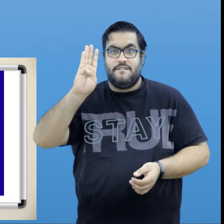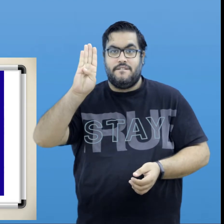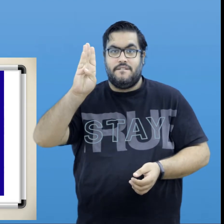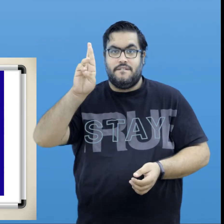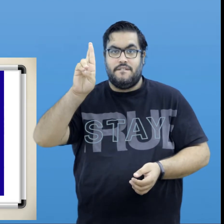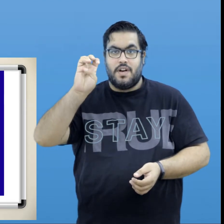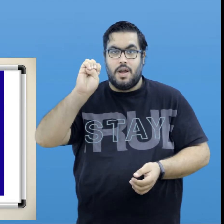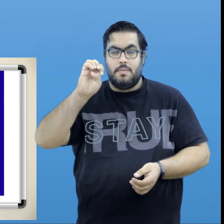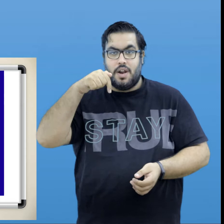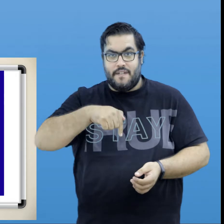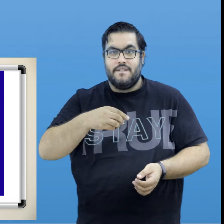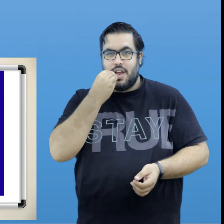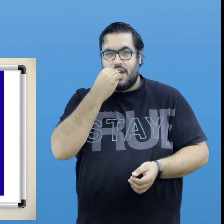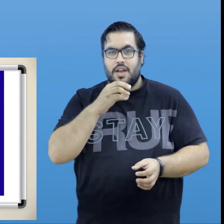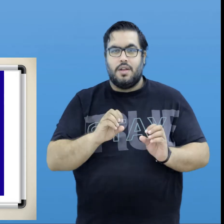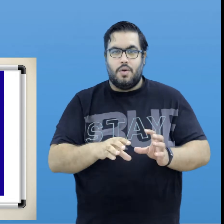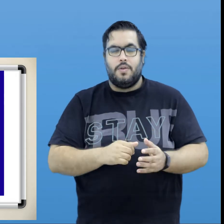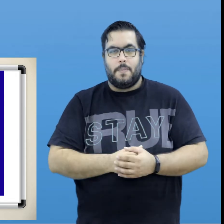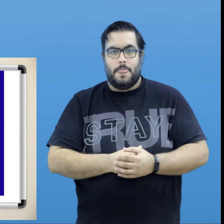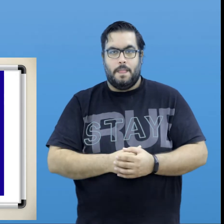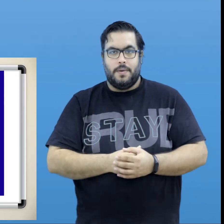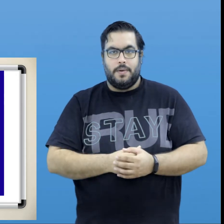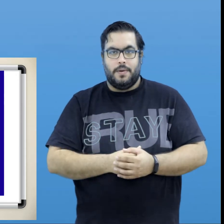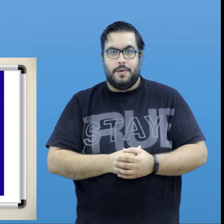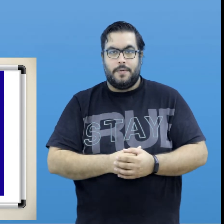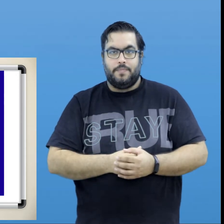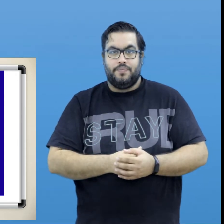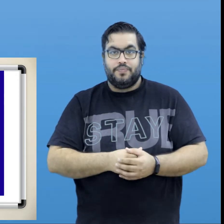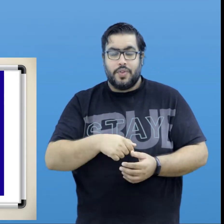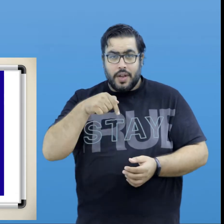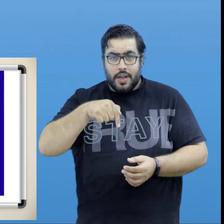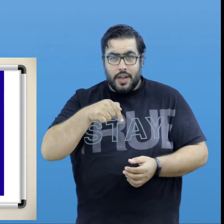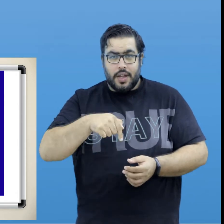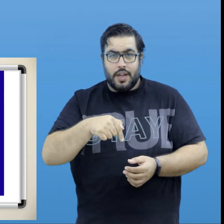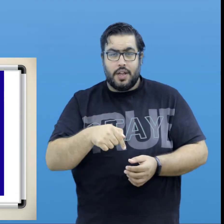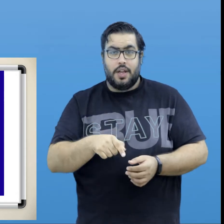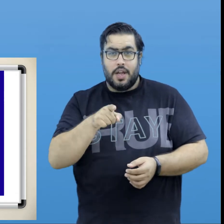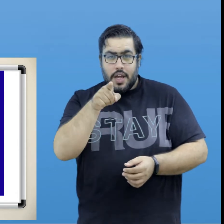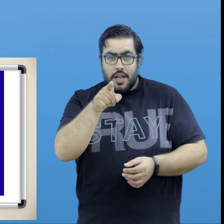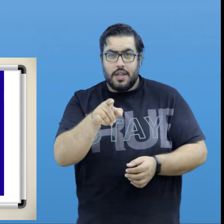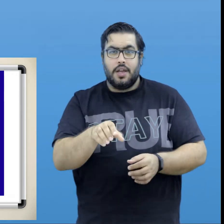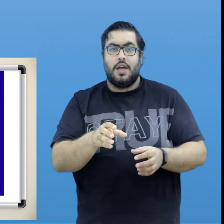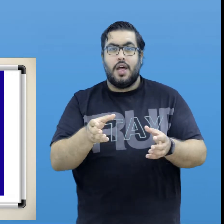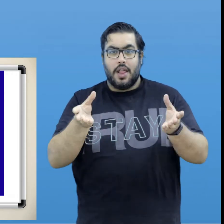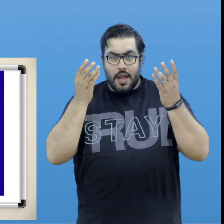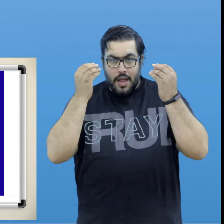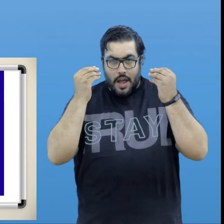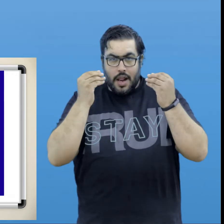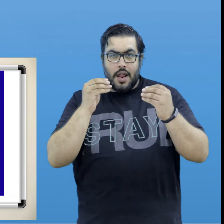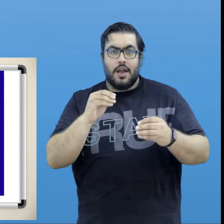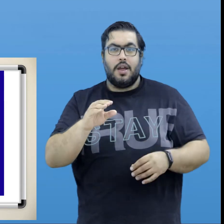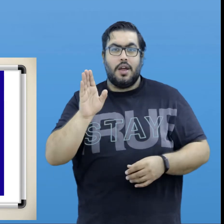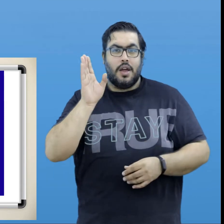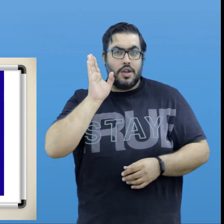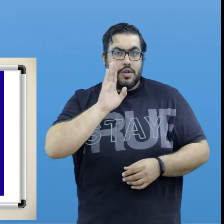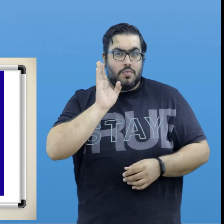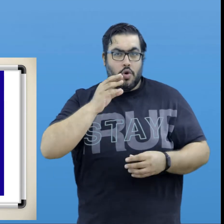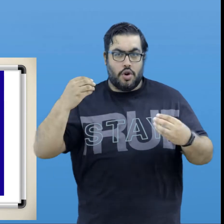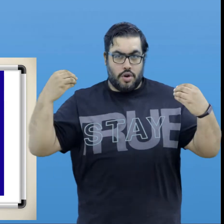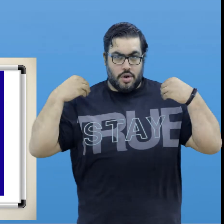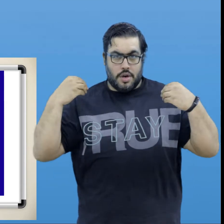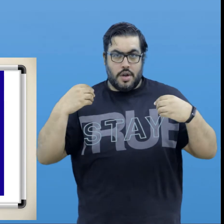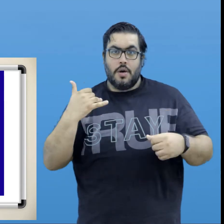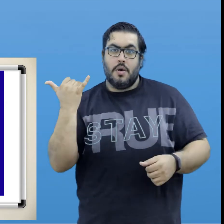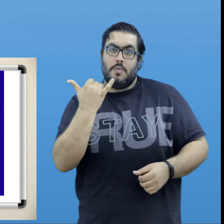Here is some knowledge you might find interesting. If you play regular sports, 60% of your diet should comprise